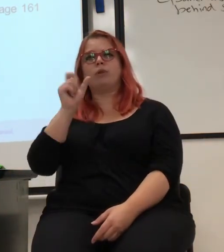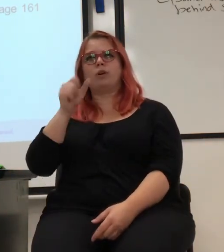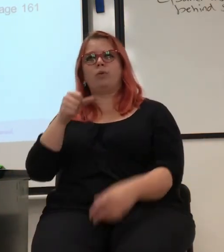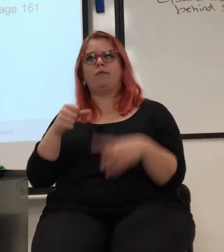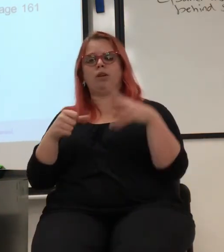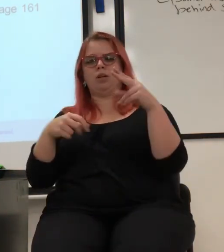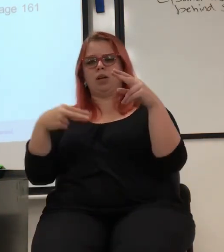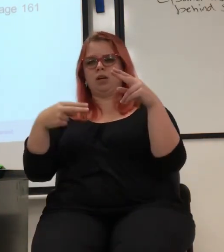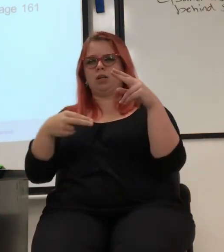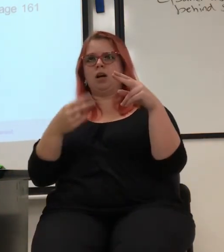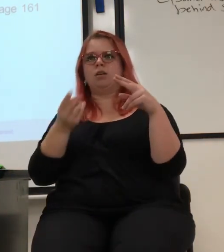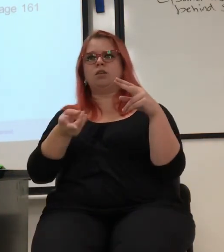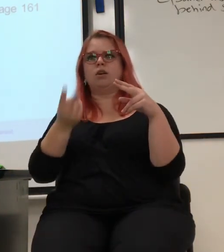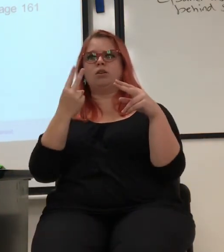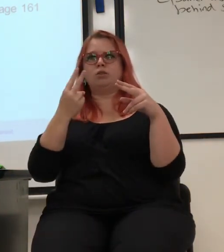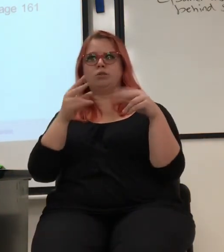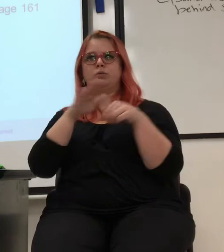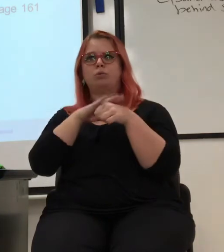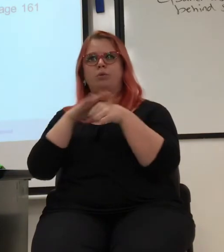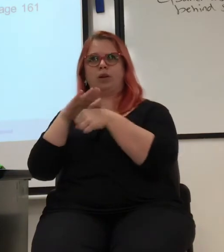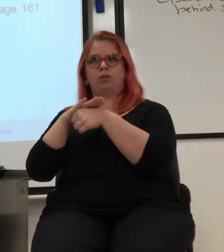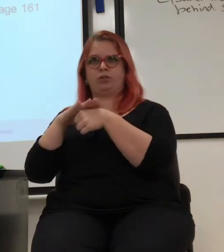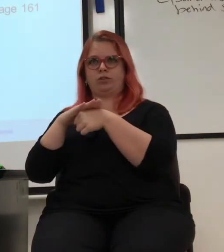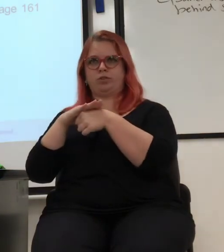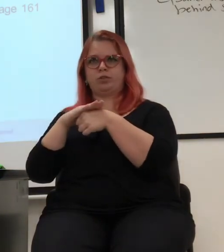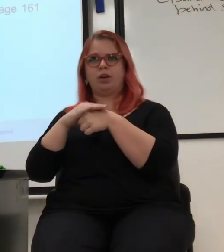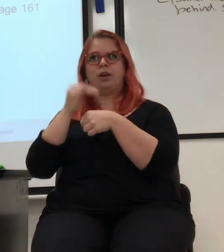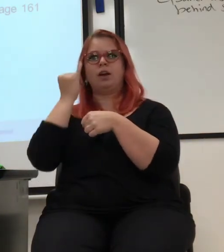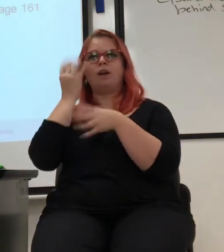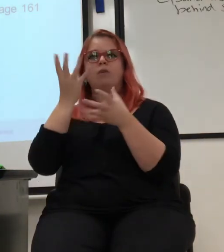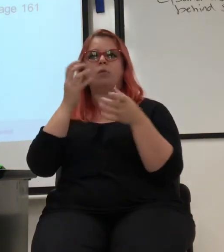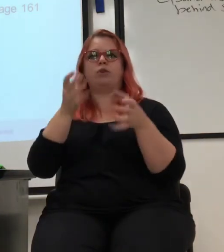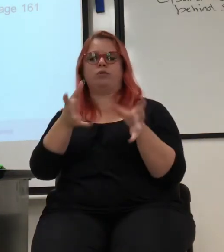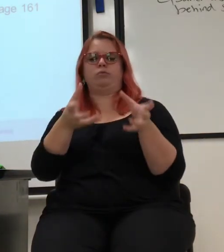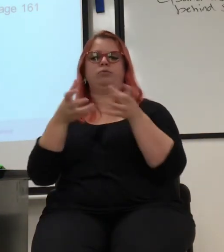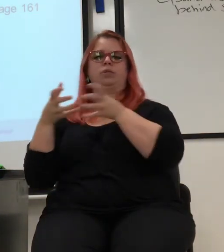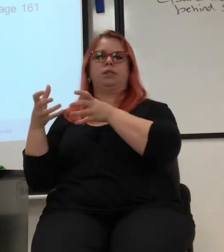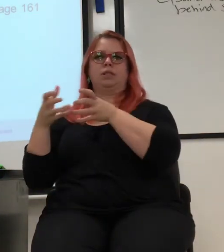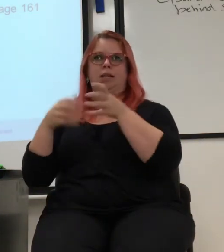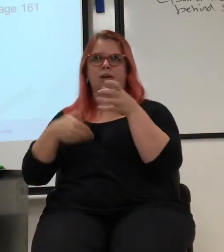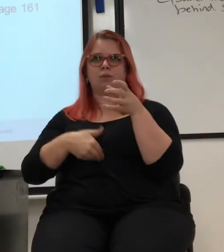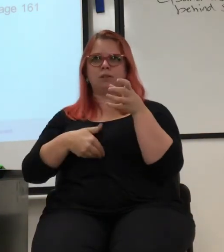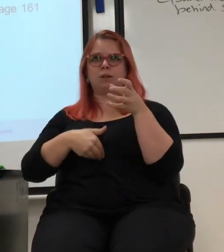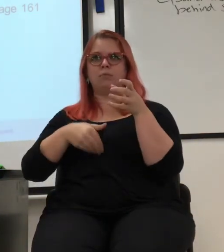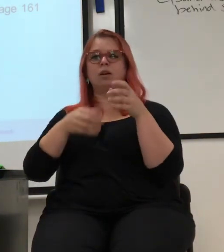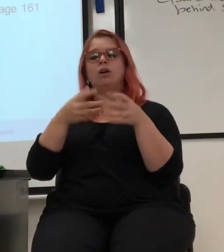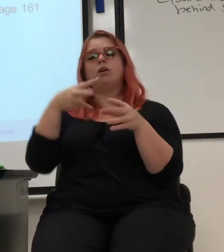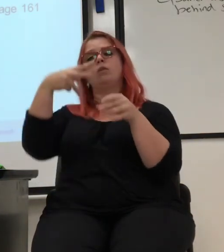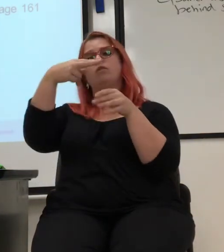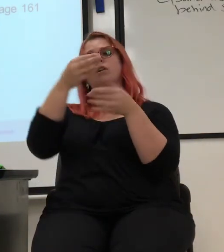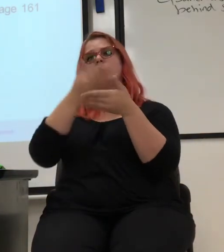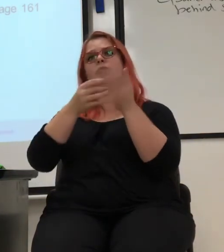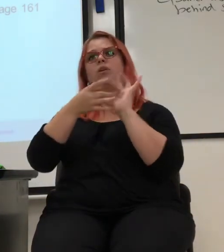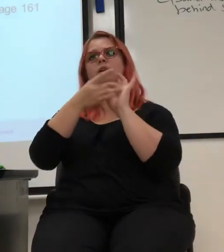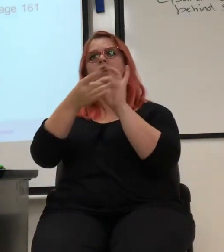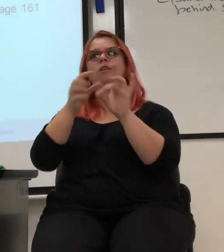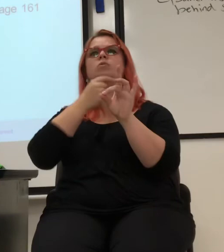locations. You have to cut the part where it connects to the esophagus, here,